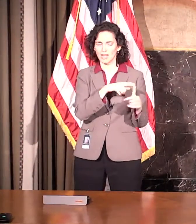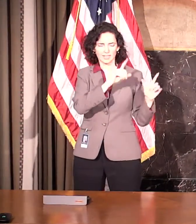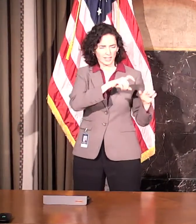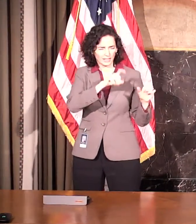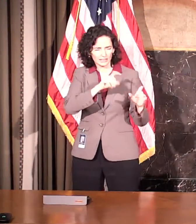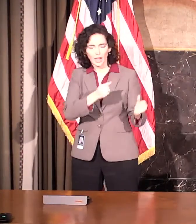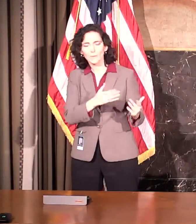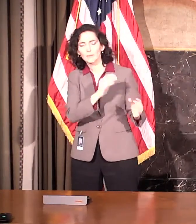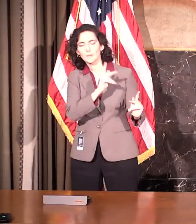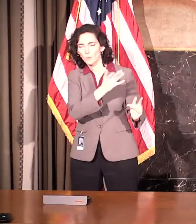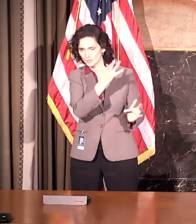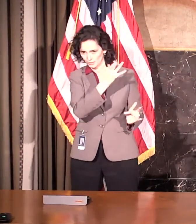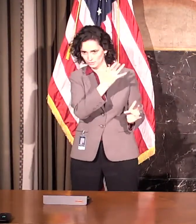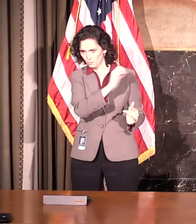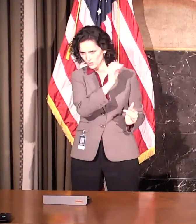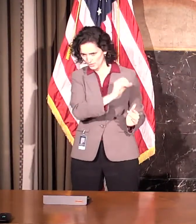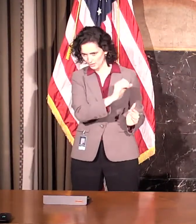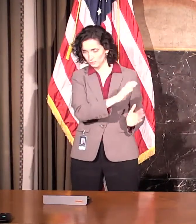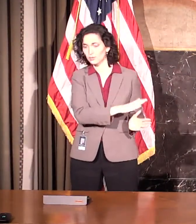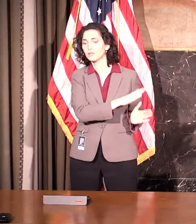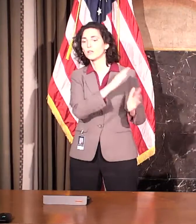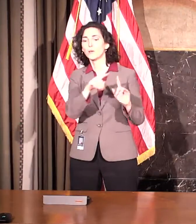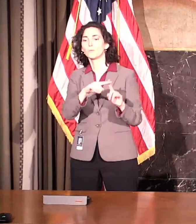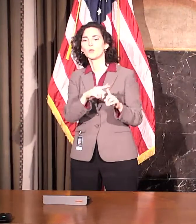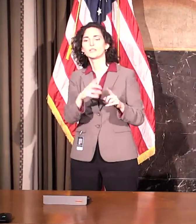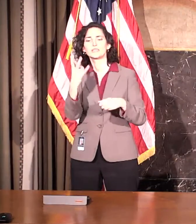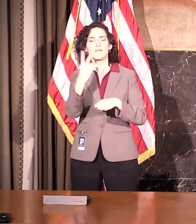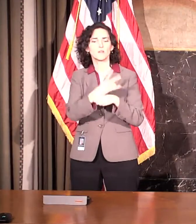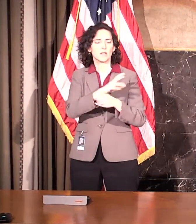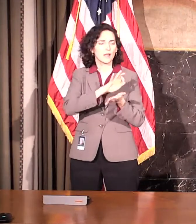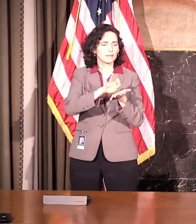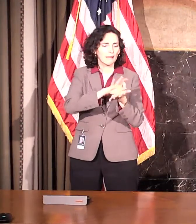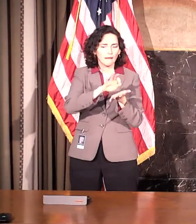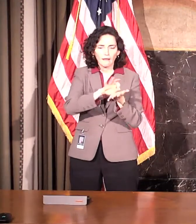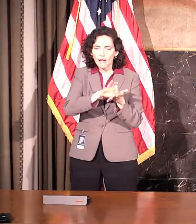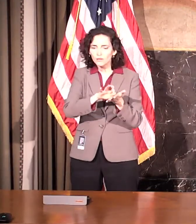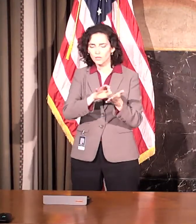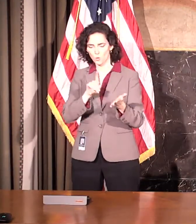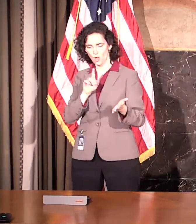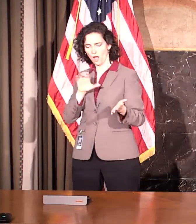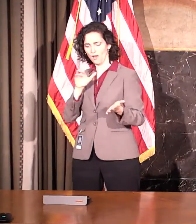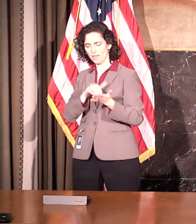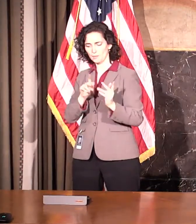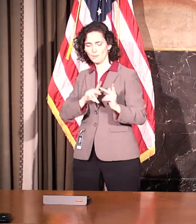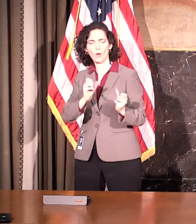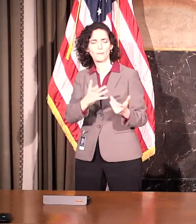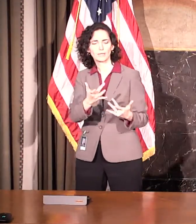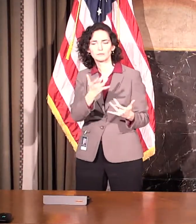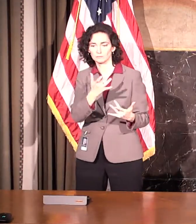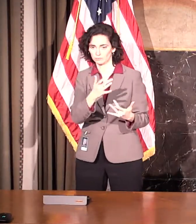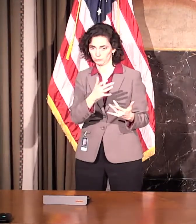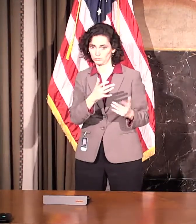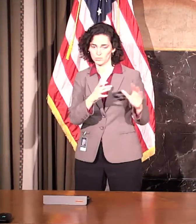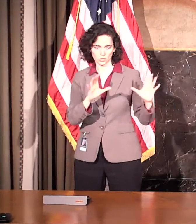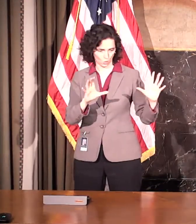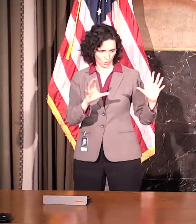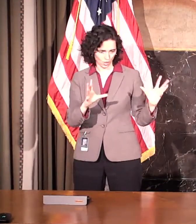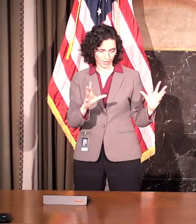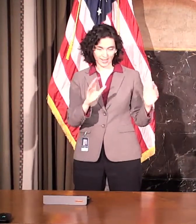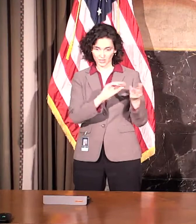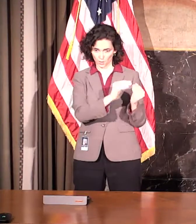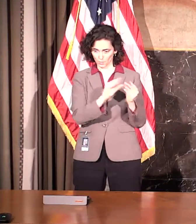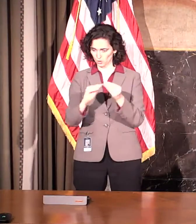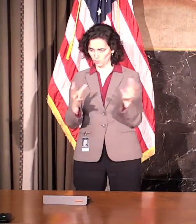conducted. And number two is that 7-day incidence per 100,000 residents. Those two combined go into that risk category, the